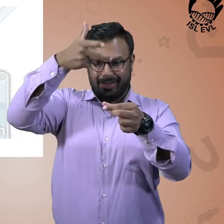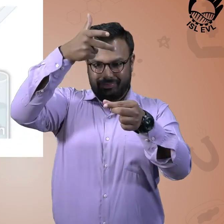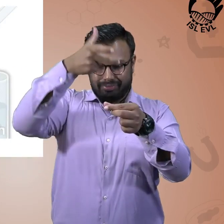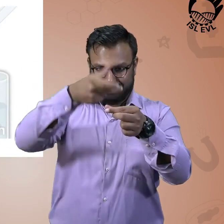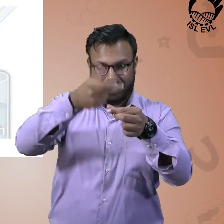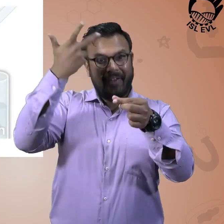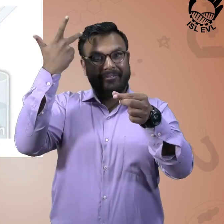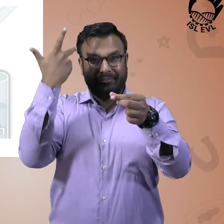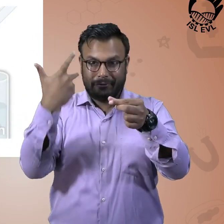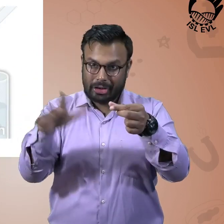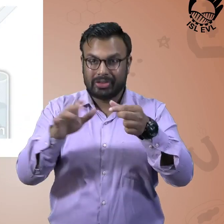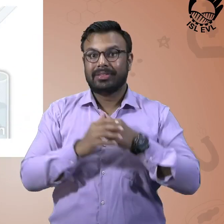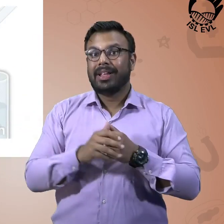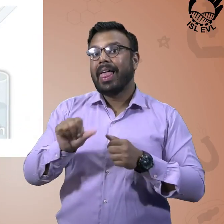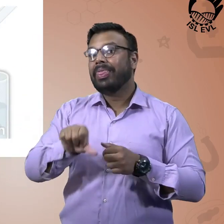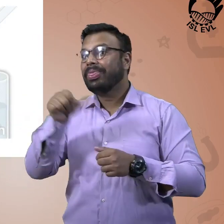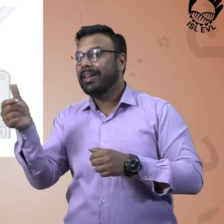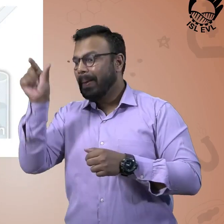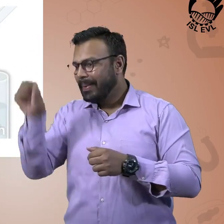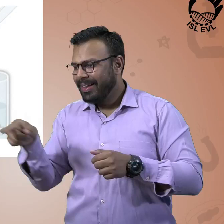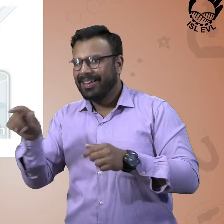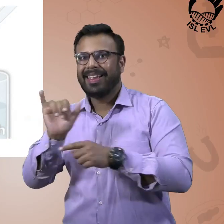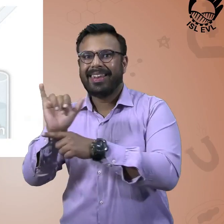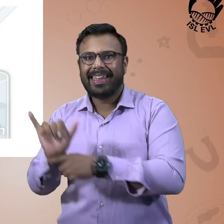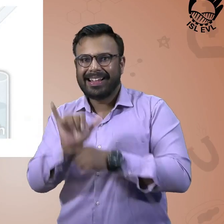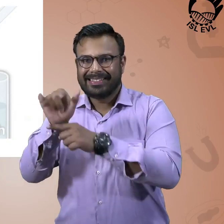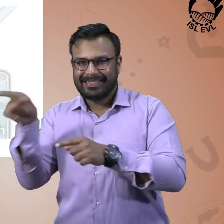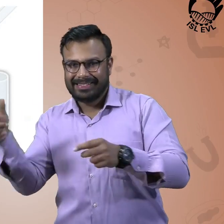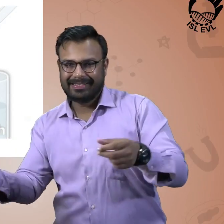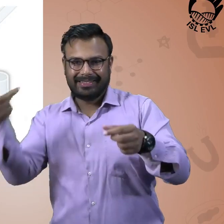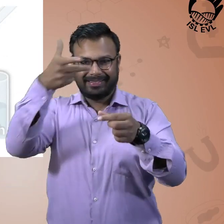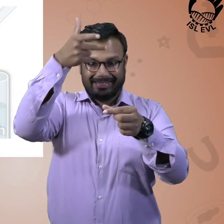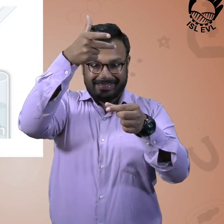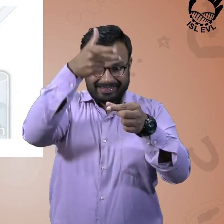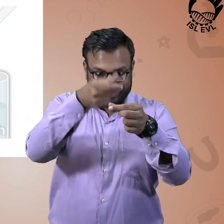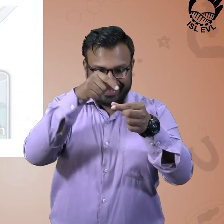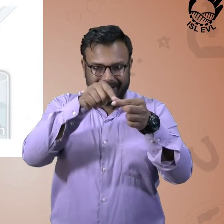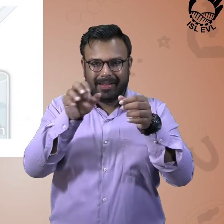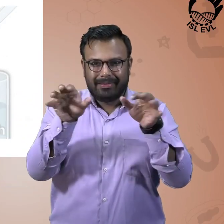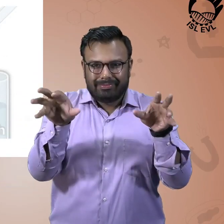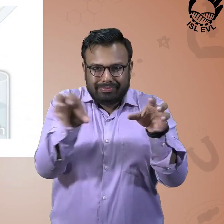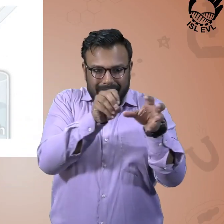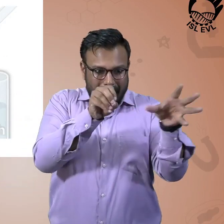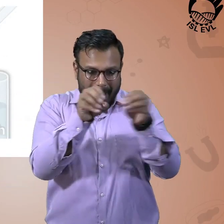into a test tube, and when it is mixed with a particular kind of